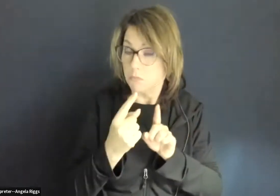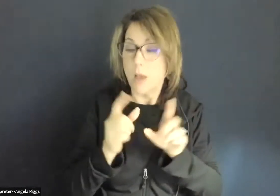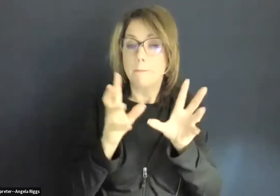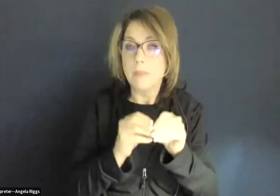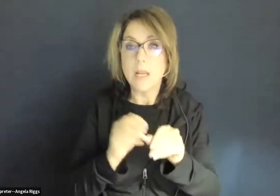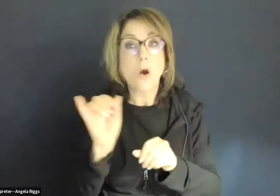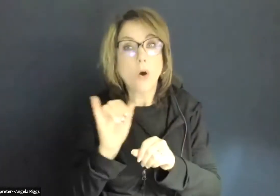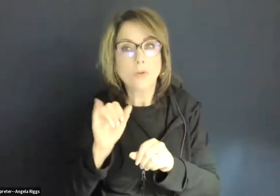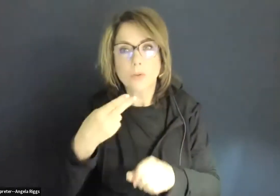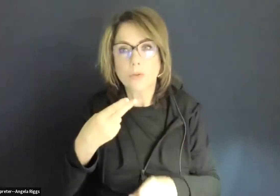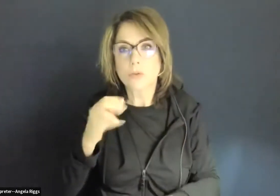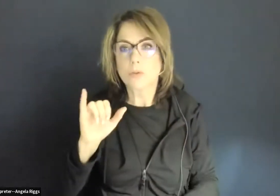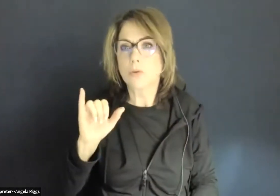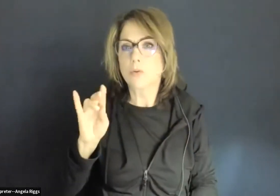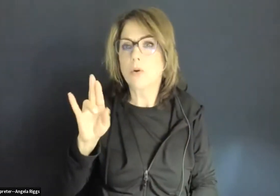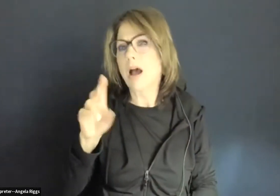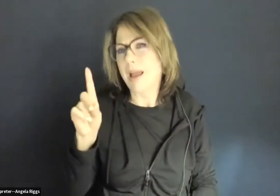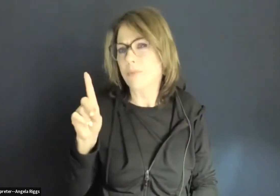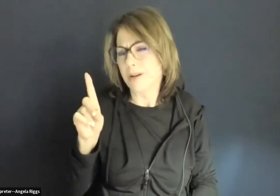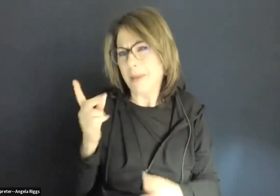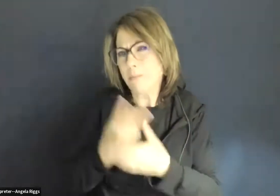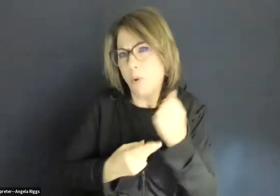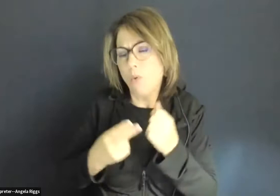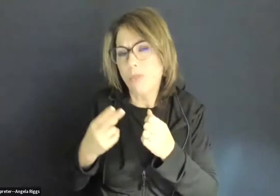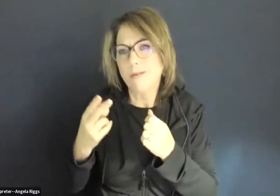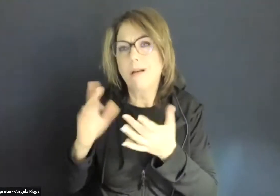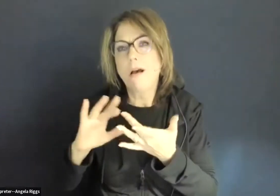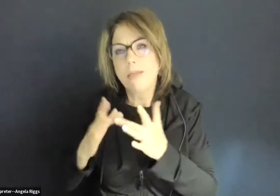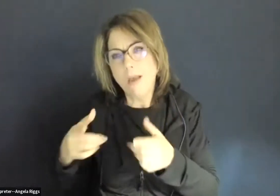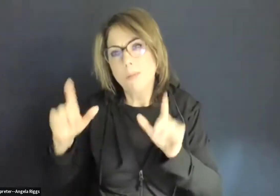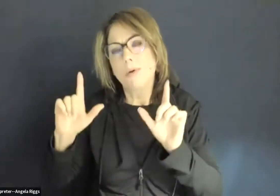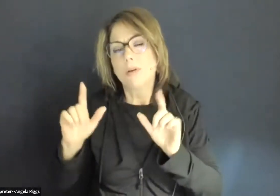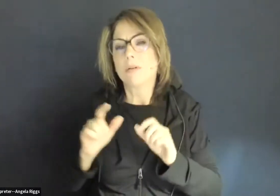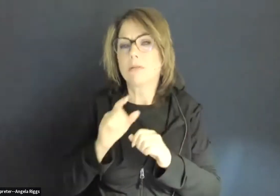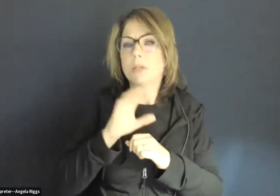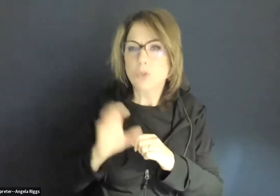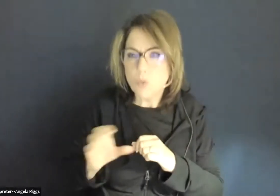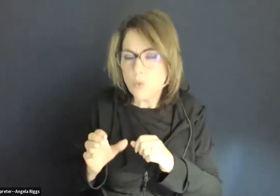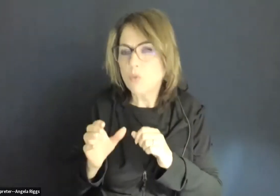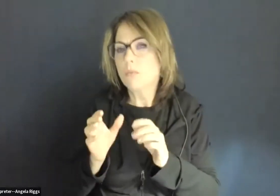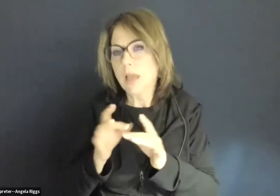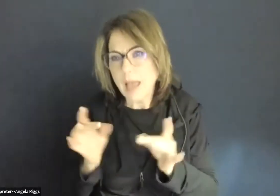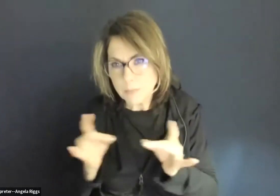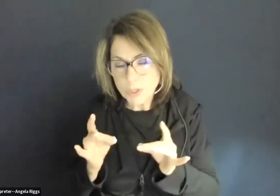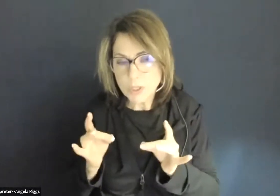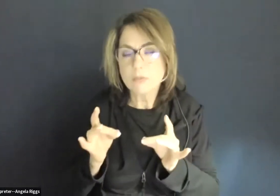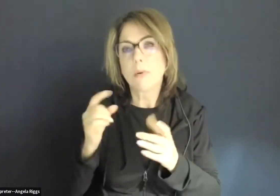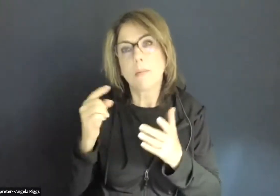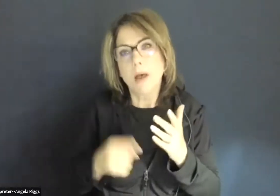the hybrid online meetings on Zoom and with the captioning and everything that we